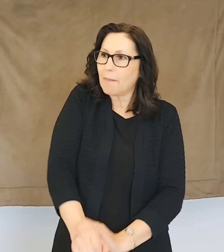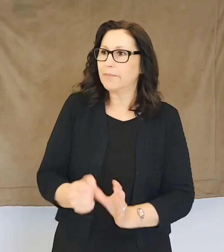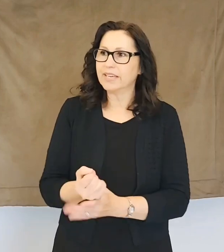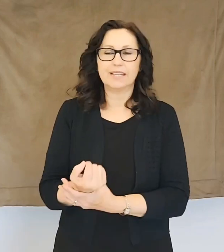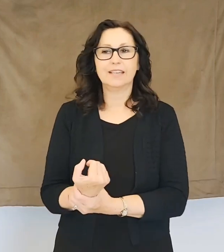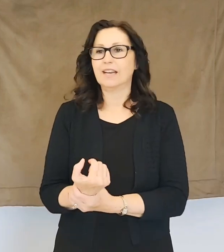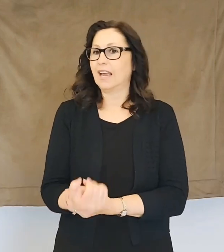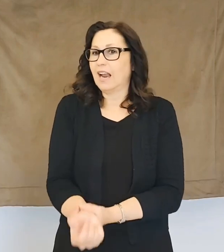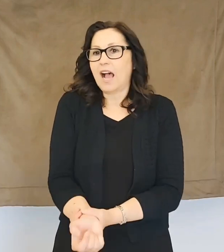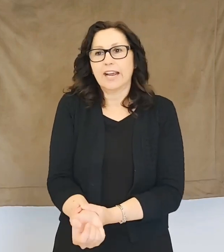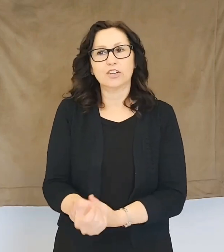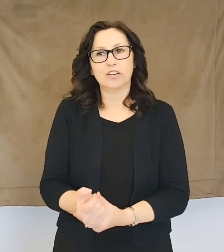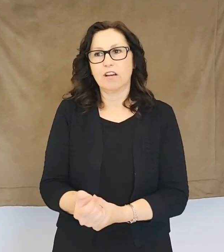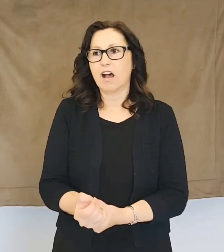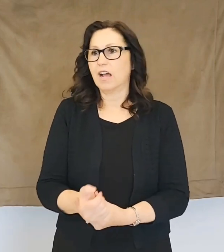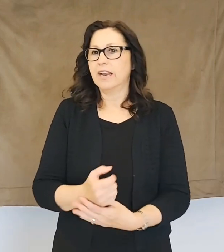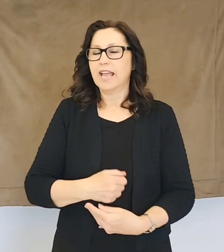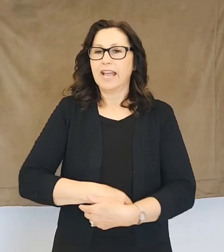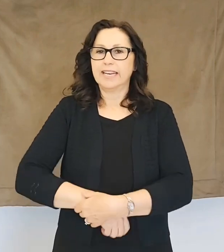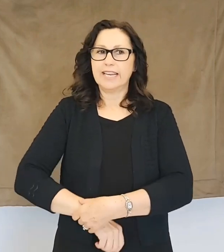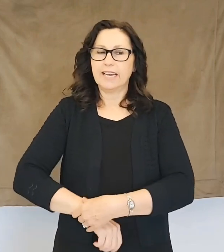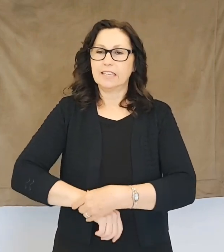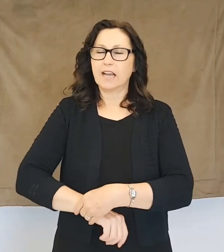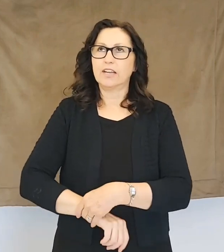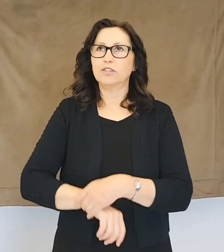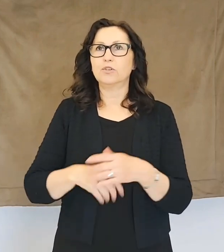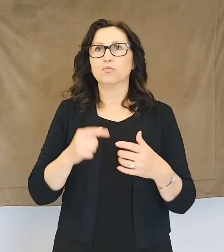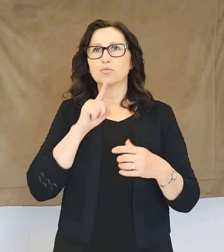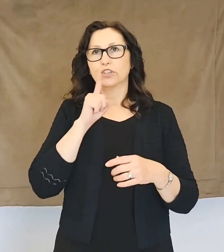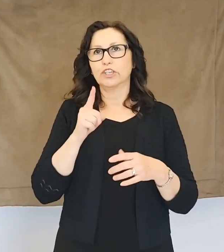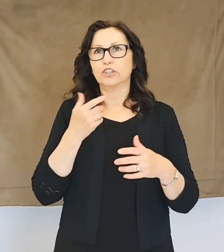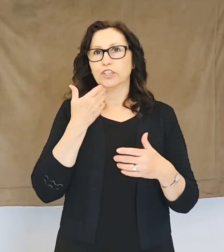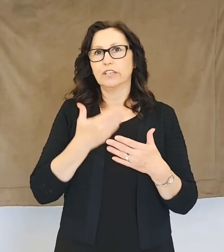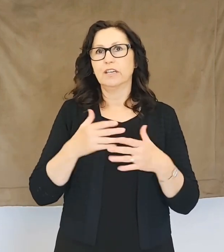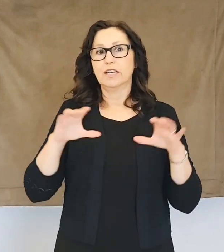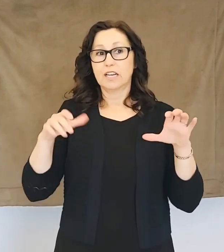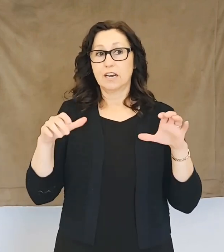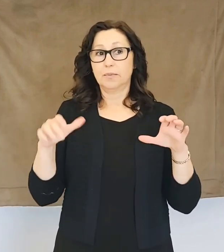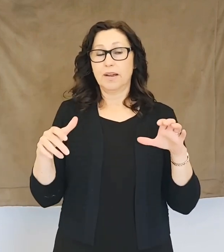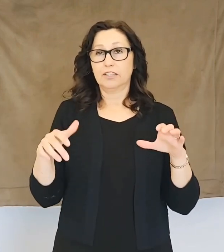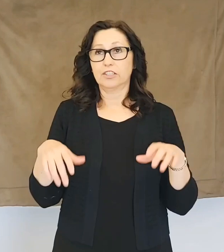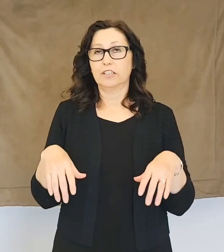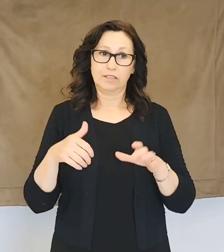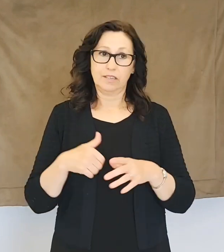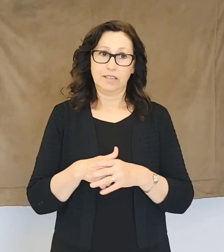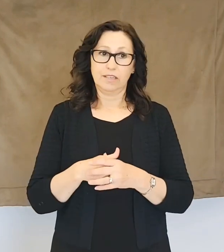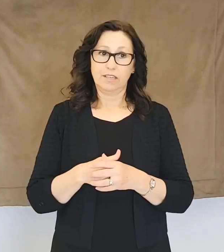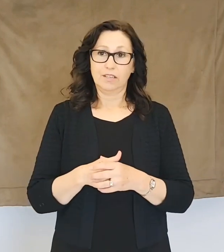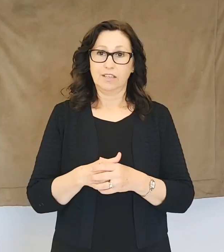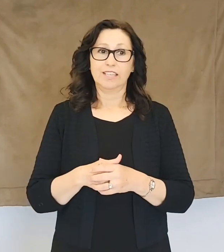pop it, and I could not. And I go to a really good chiropractor.